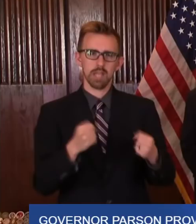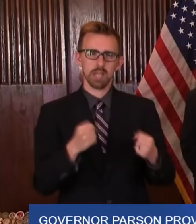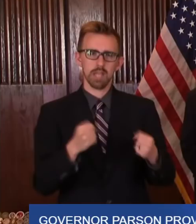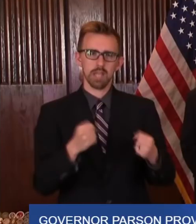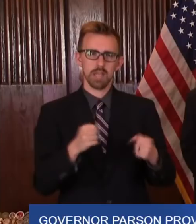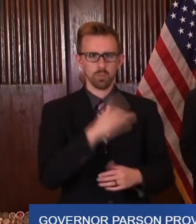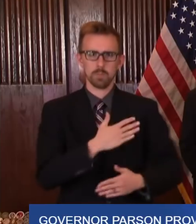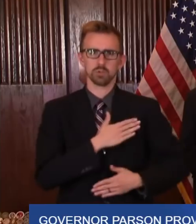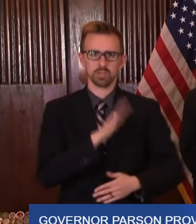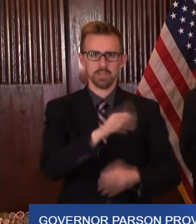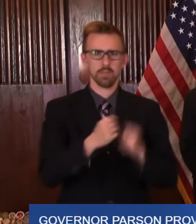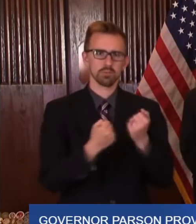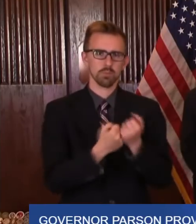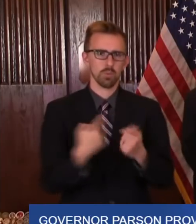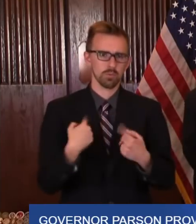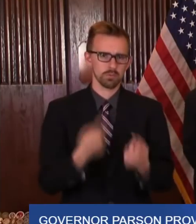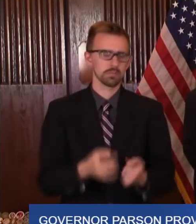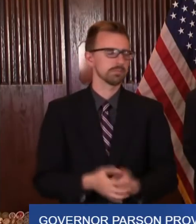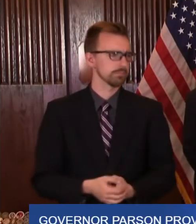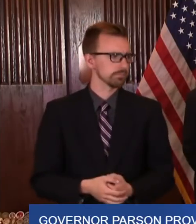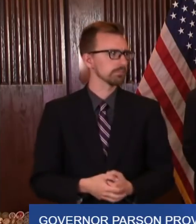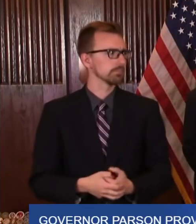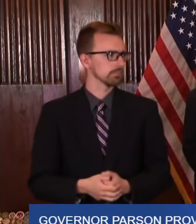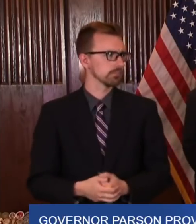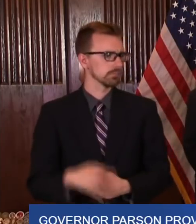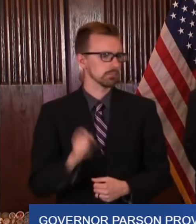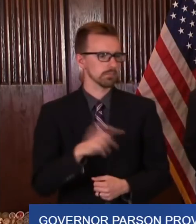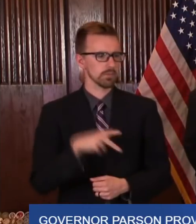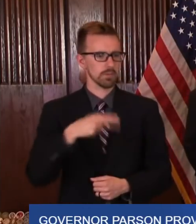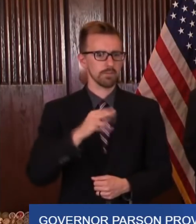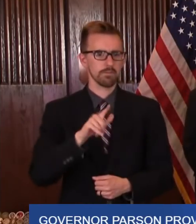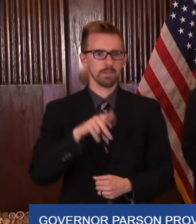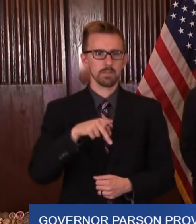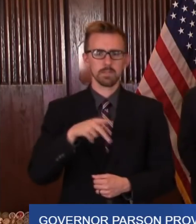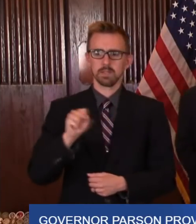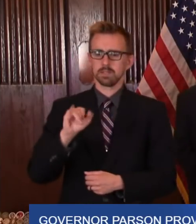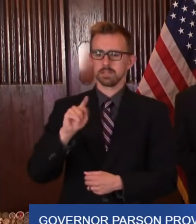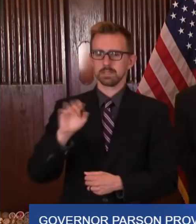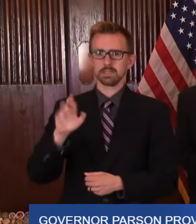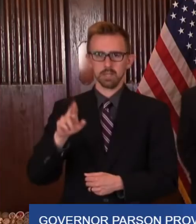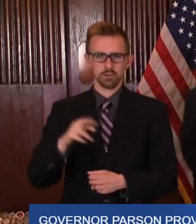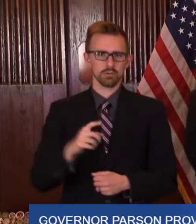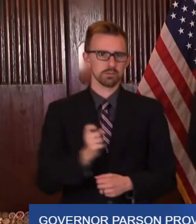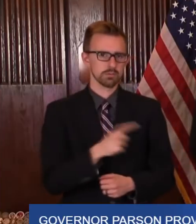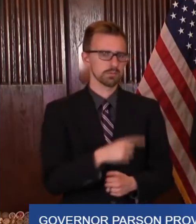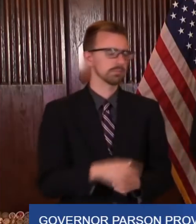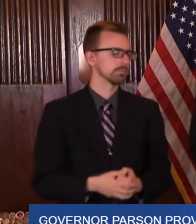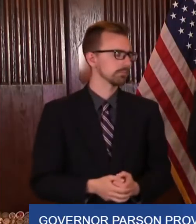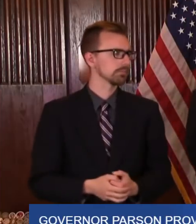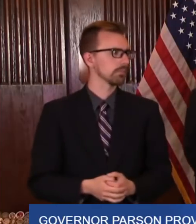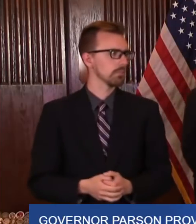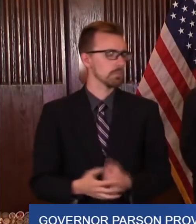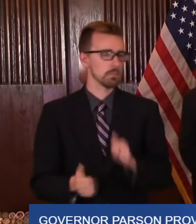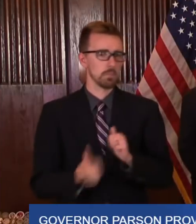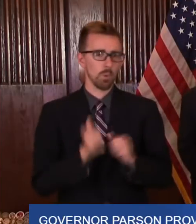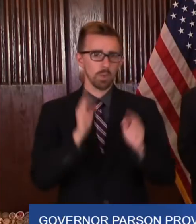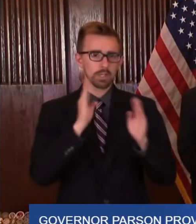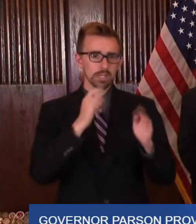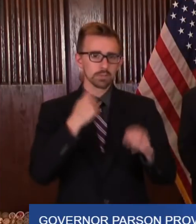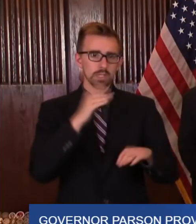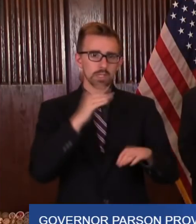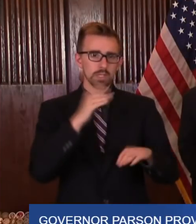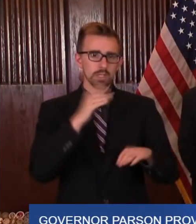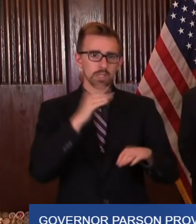really appreciate their help. All right, thank you. This question is from Philip Sitter, Jefferson City News Tribune. Doctor, much of the attention recently has